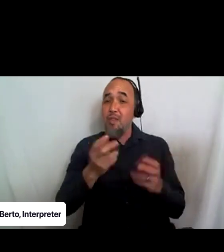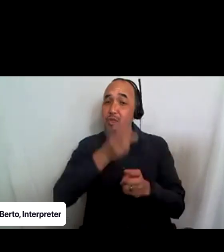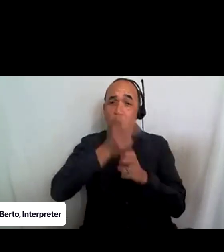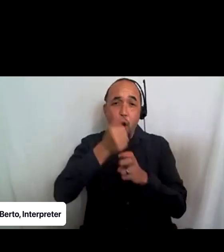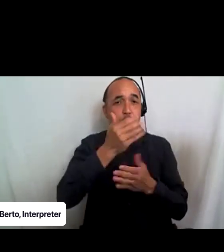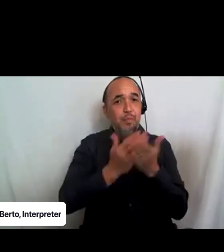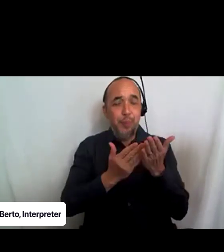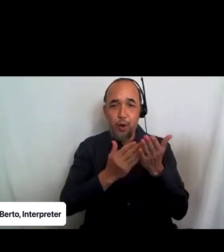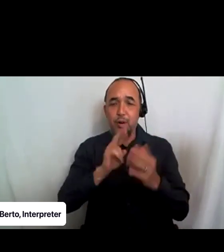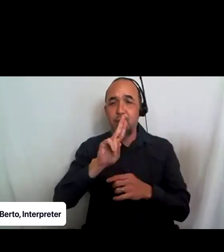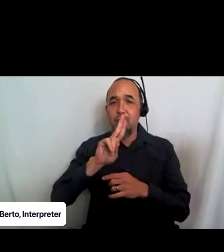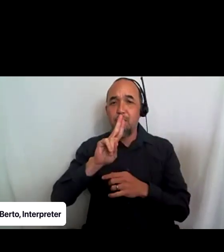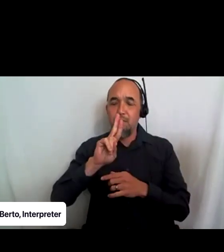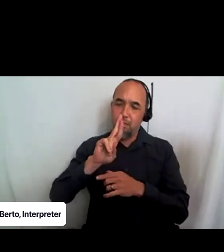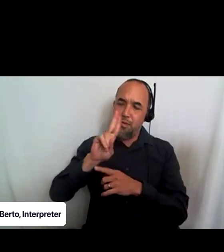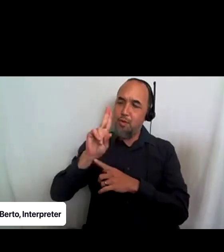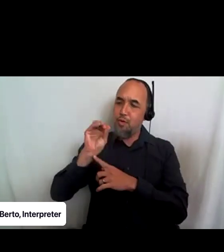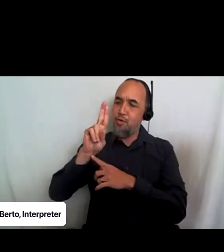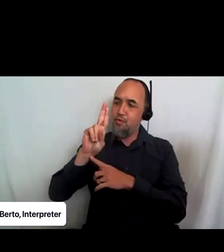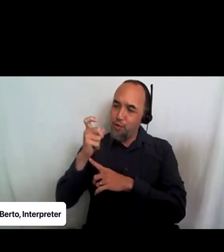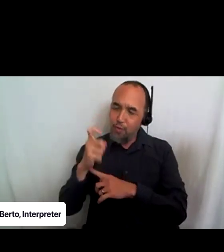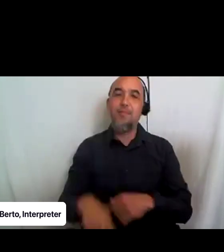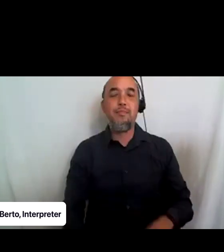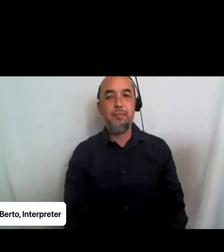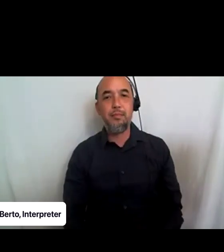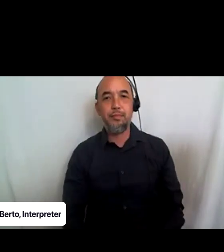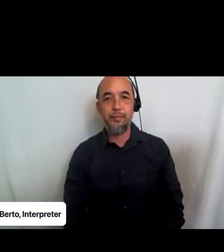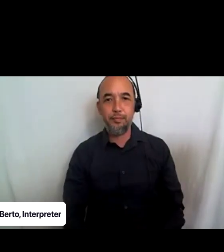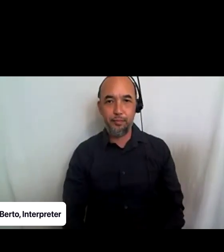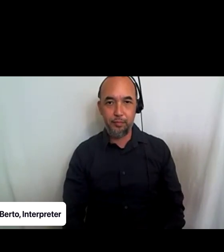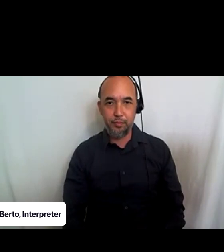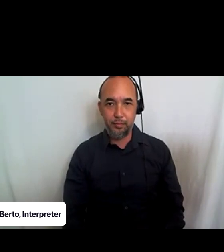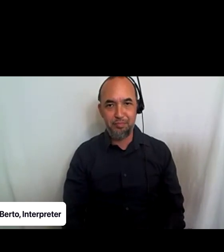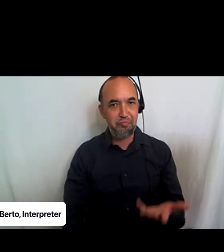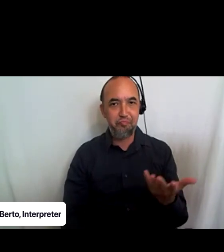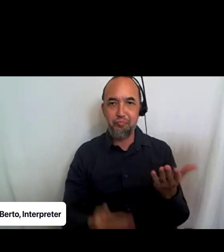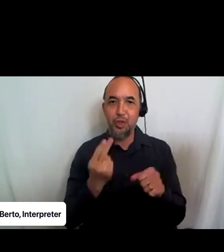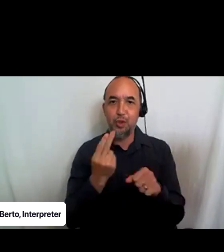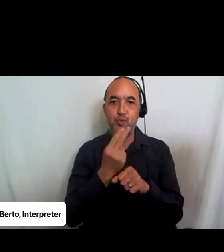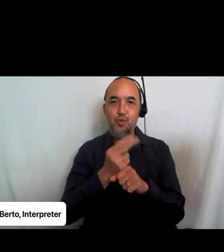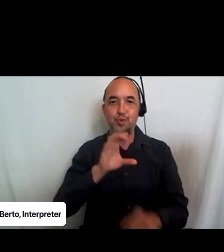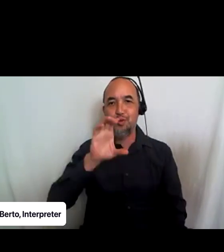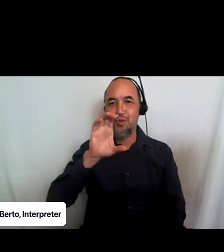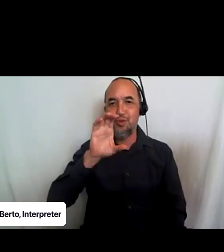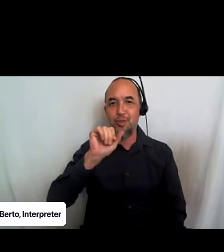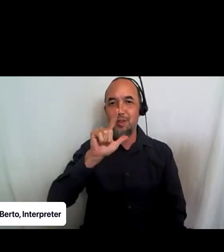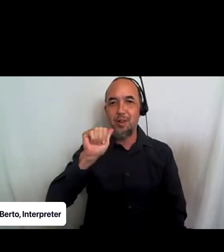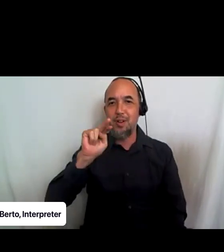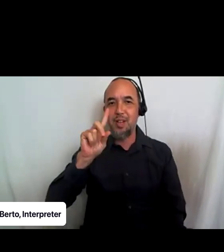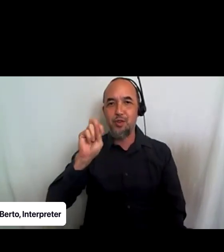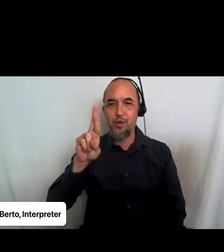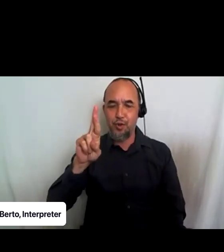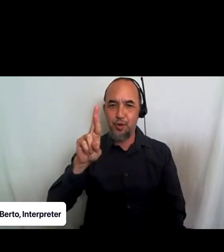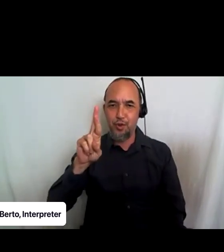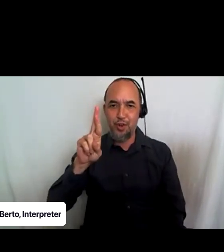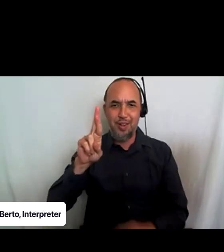Okay, my macaroni is almost done. To strain it, I'm using a colander. I learned that word when I was trying